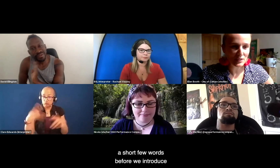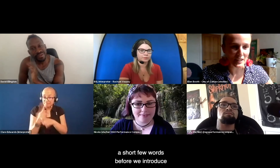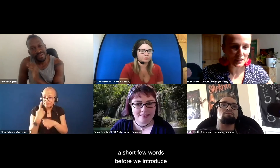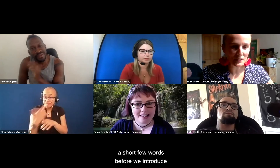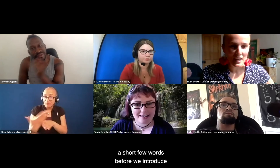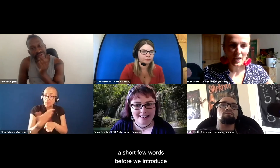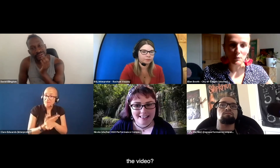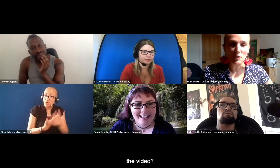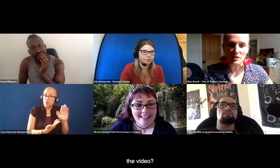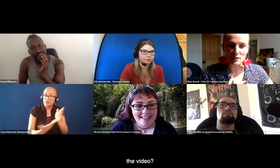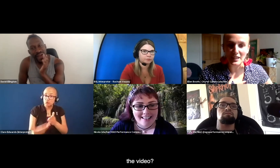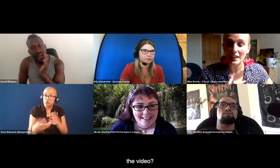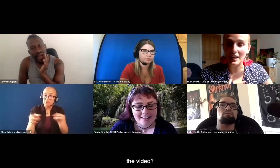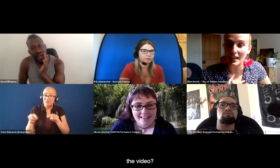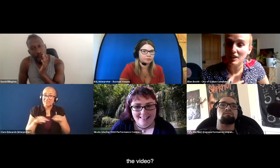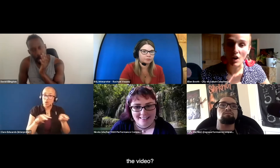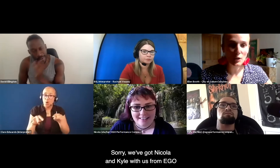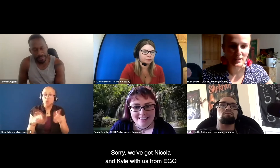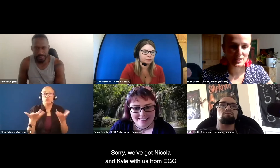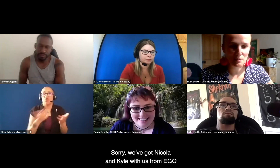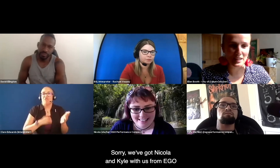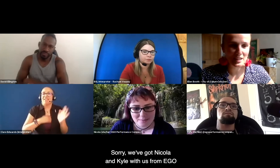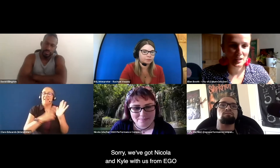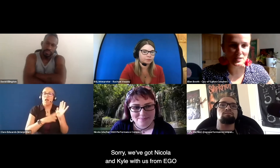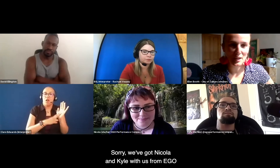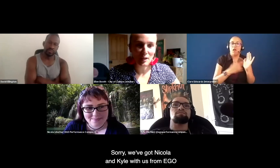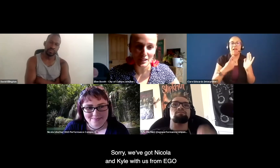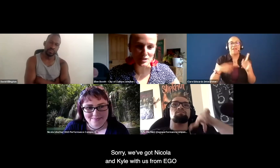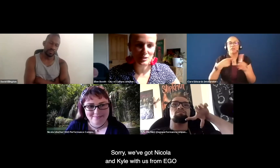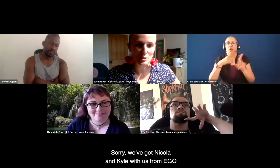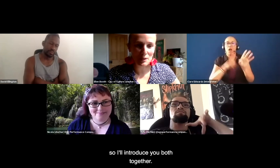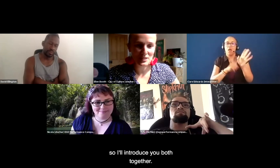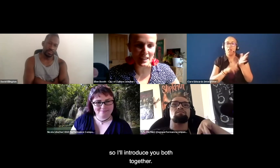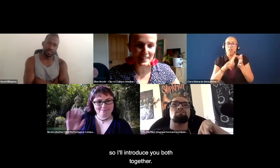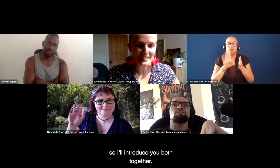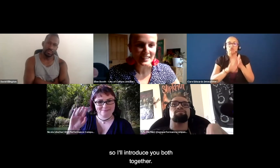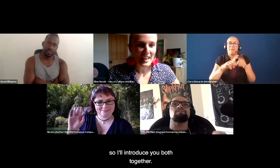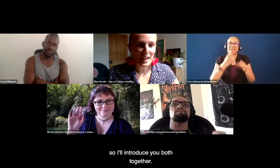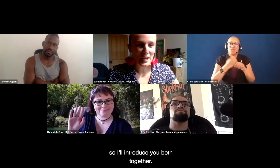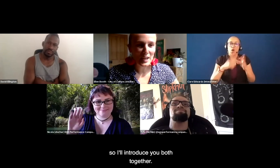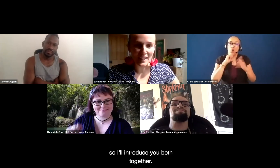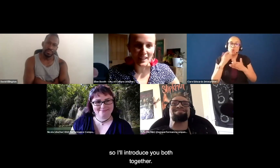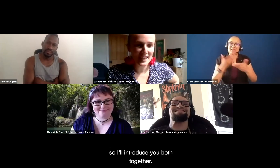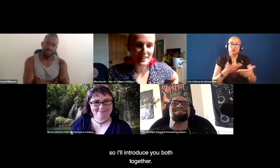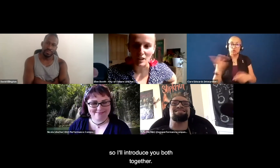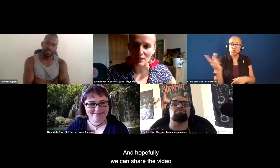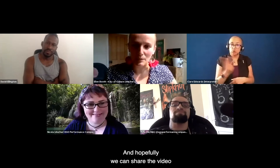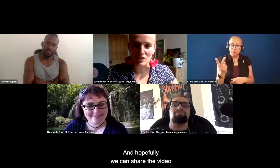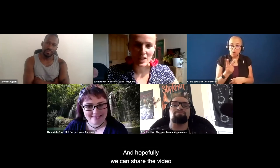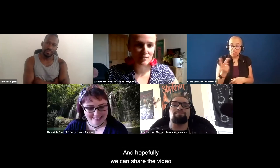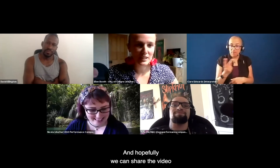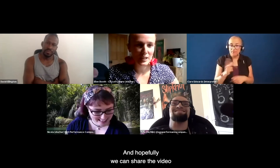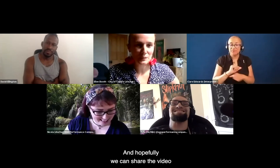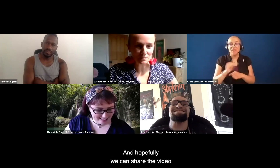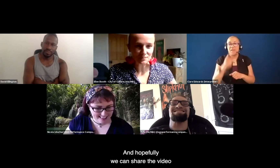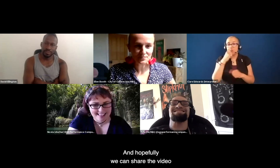introduce the video? We've got, Nicola and Kyle with us from Ego, so I'll introduce you both together, and yeah, then hopefully we